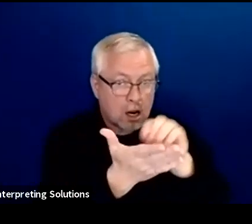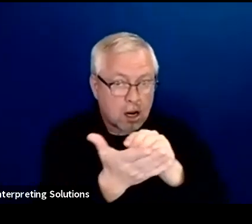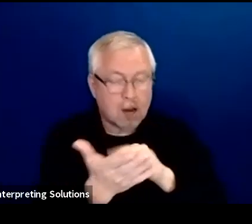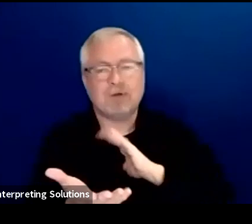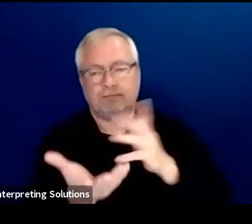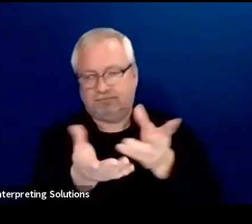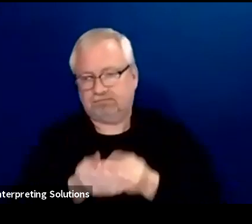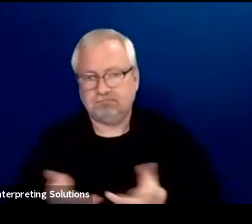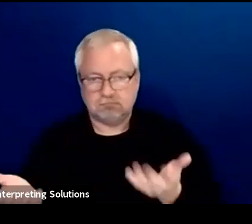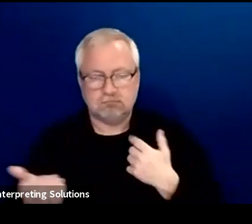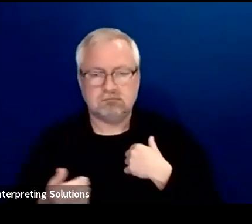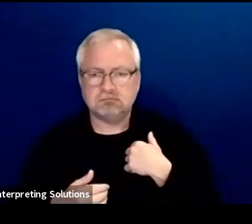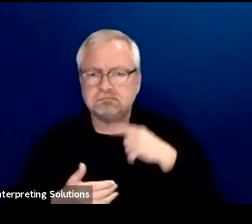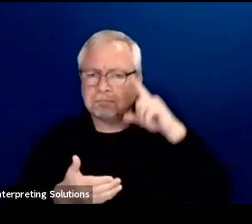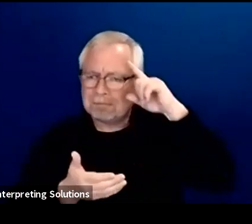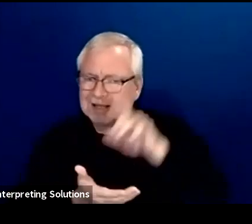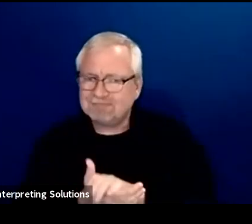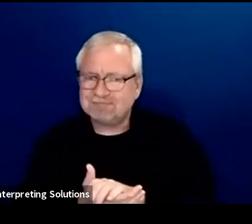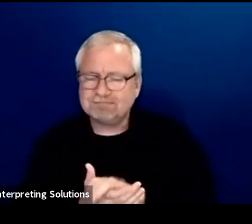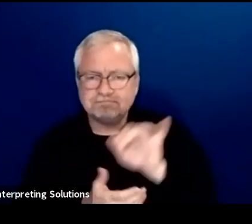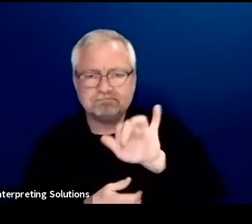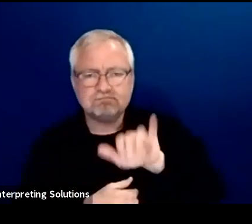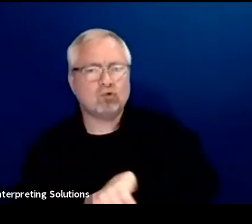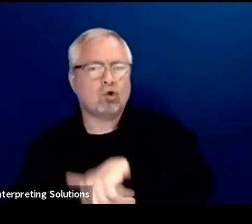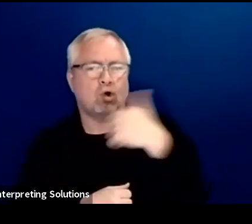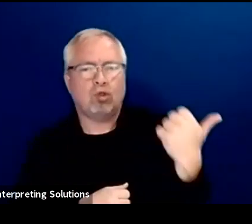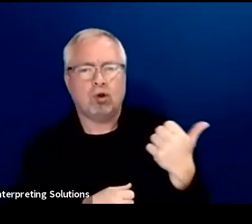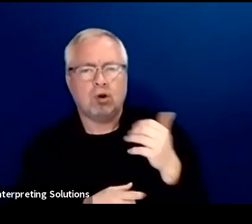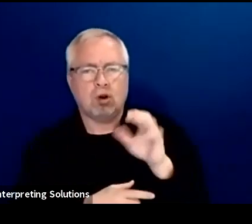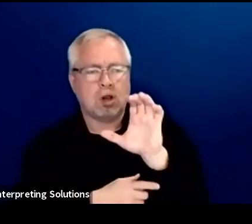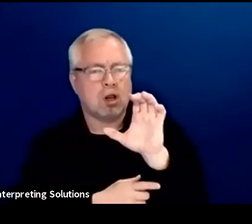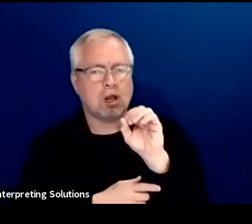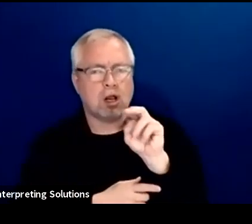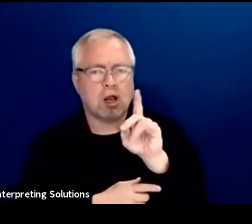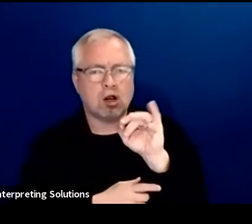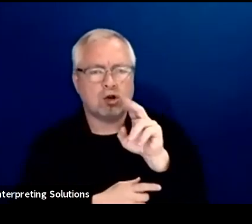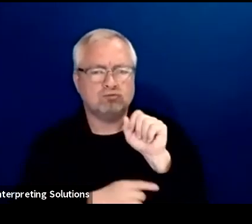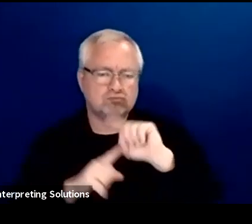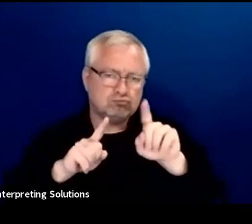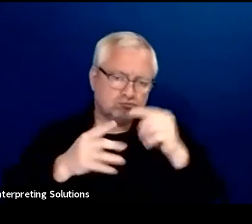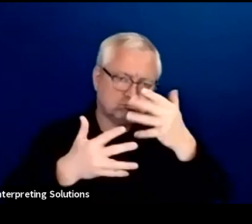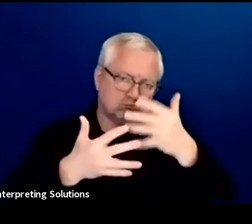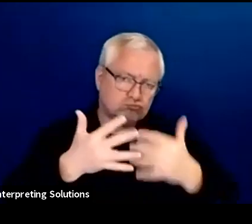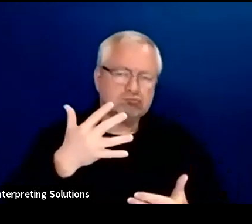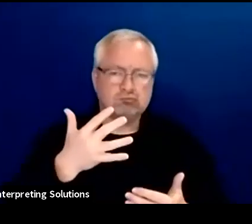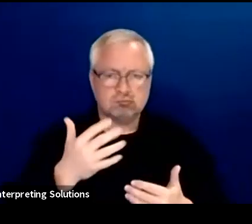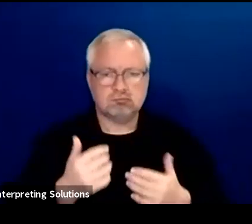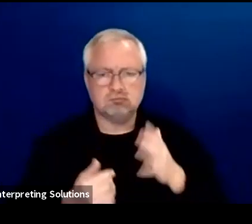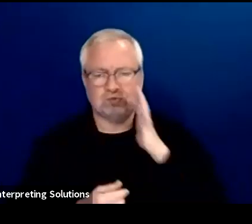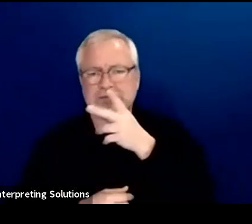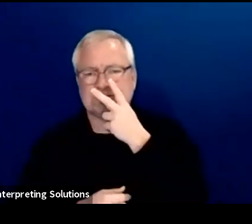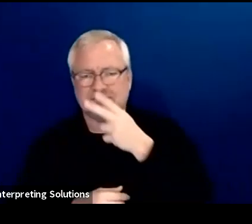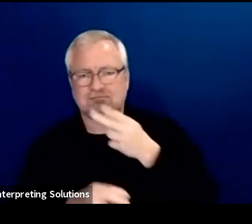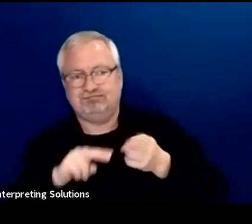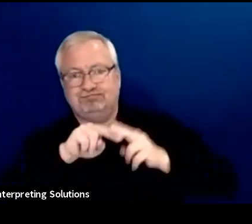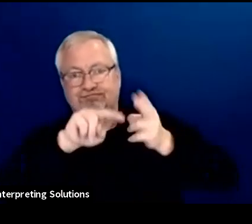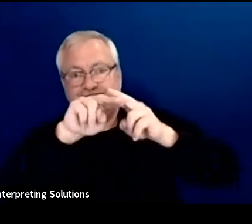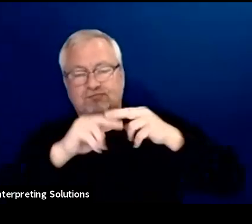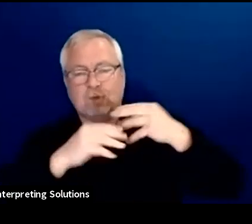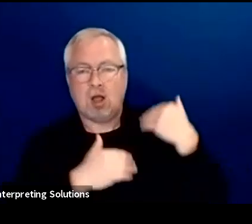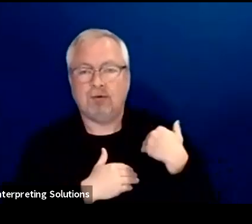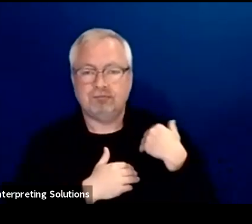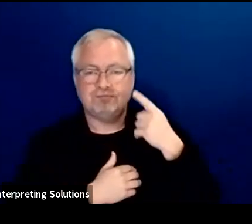conditions, we're going to see a bigger burden of illness in some populations than others. We have